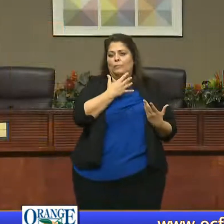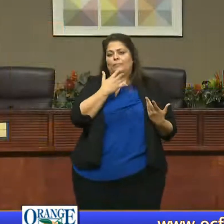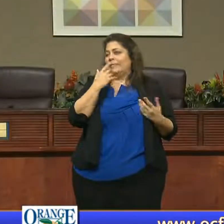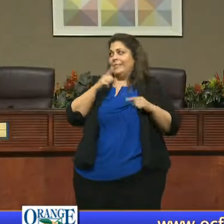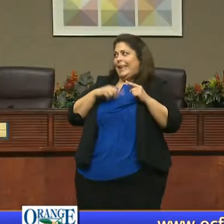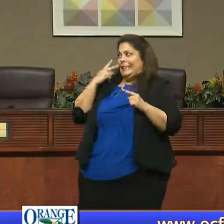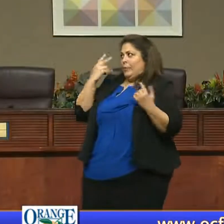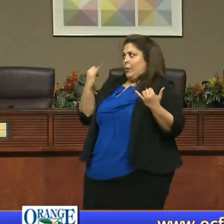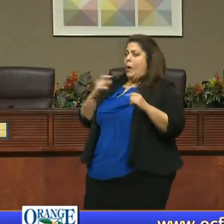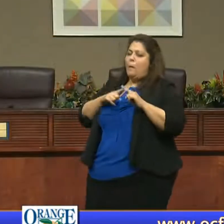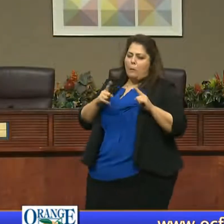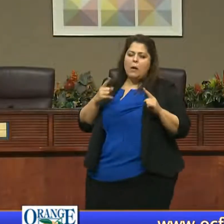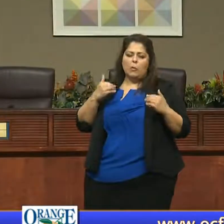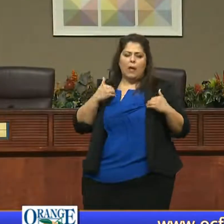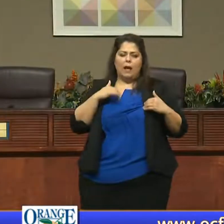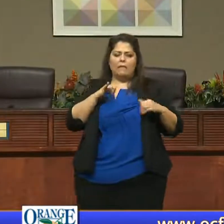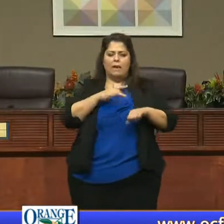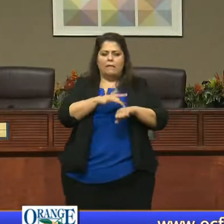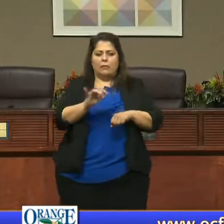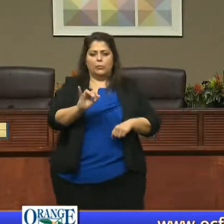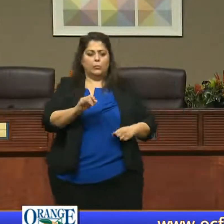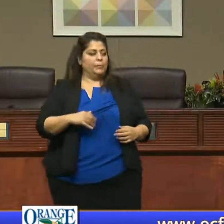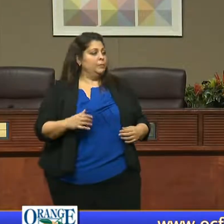answer any questions that you may have.